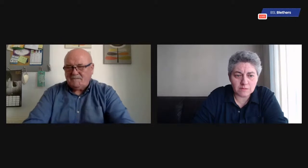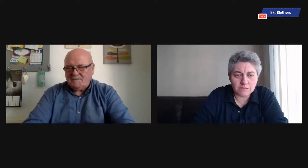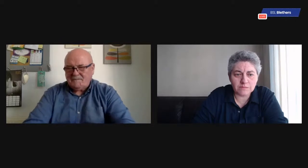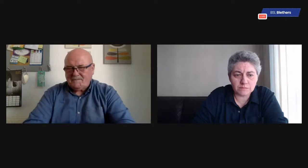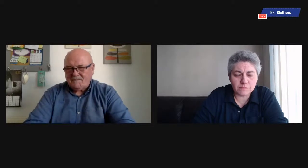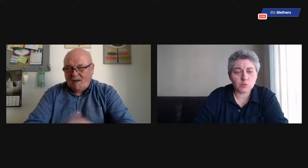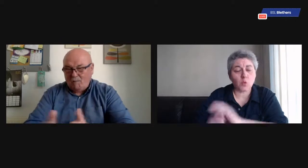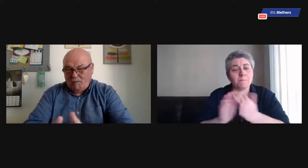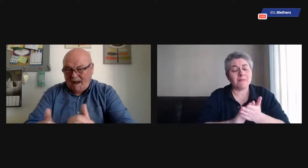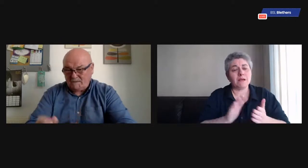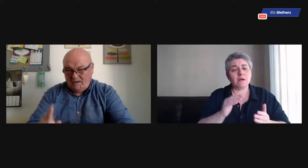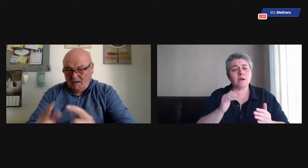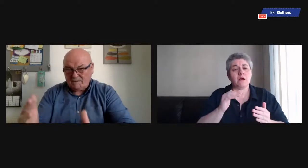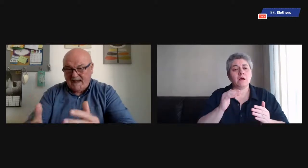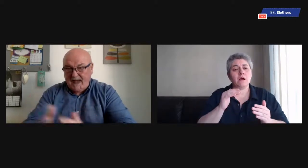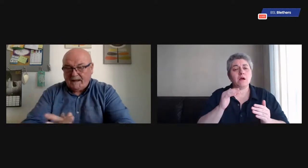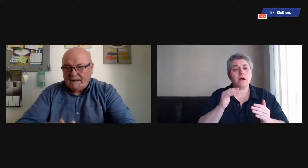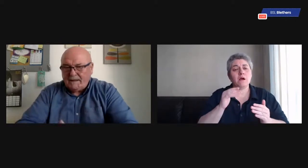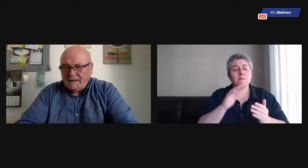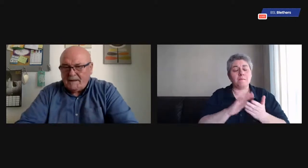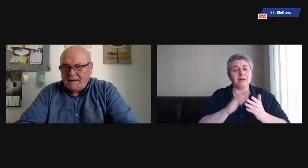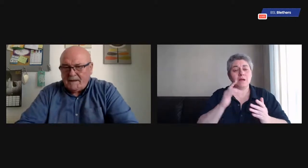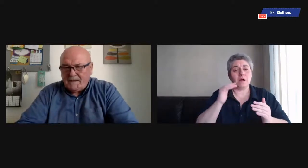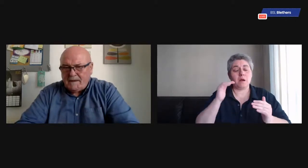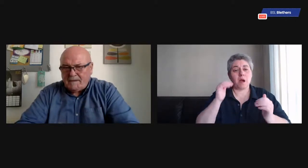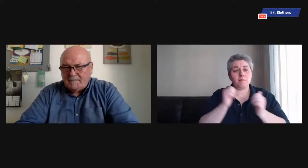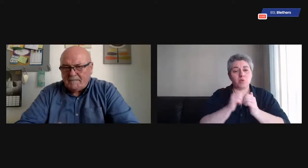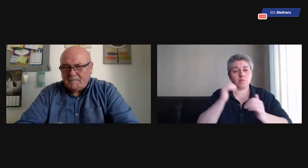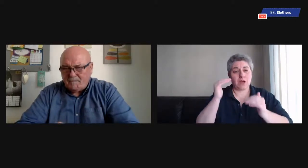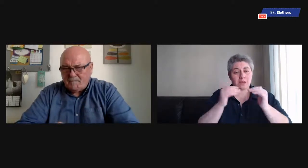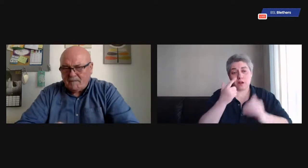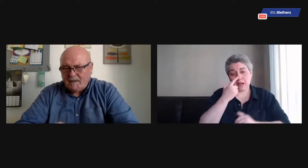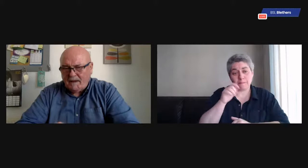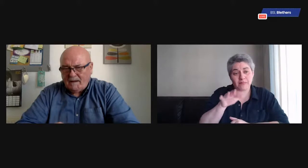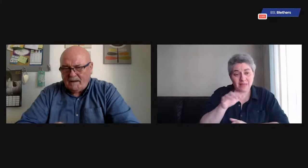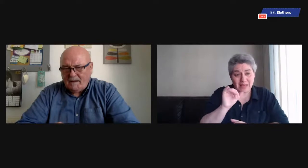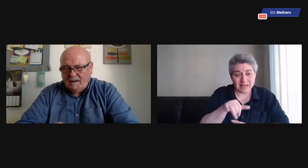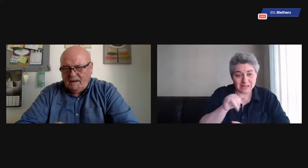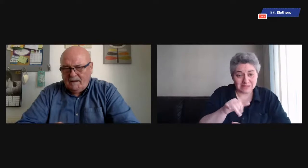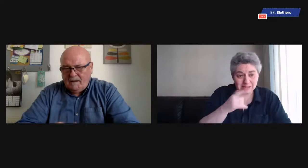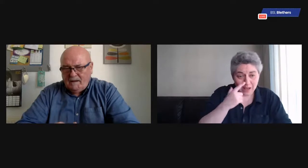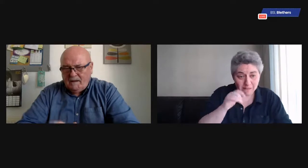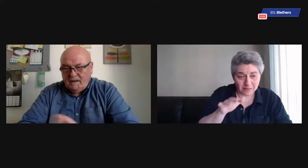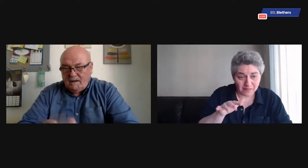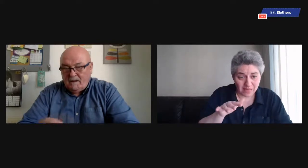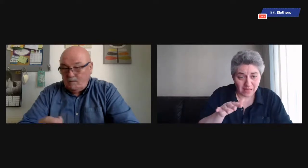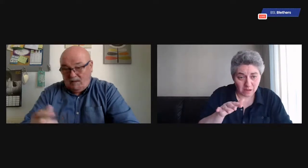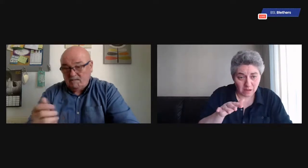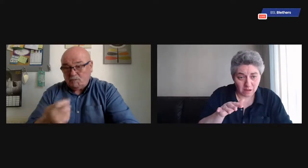that say that what a deaf intermediate can do. So what it means is an